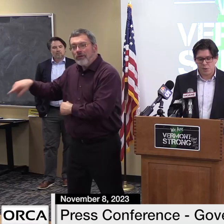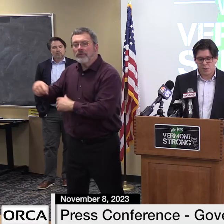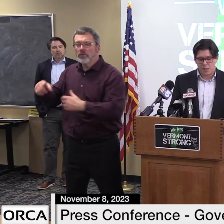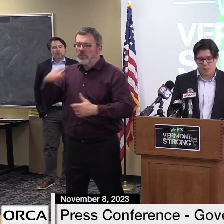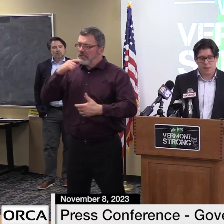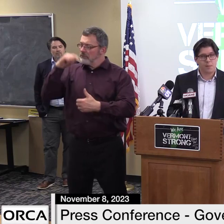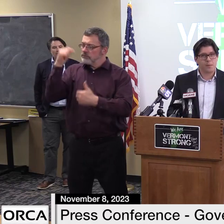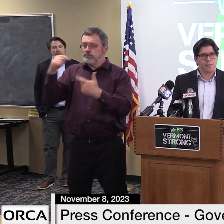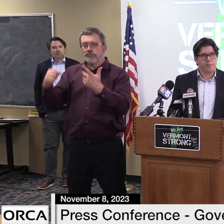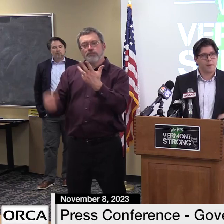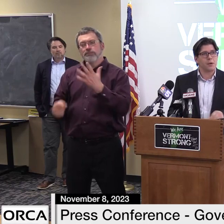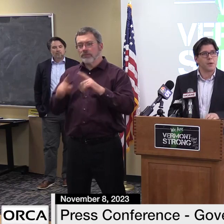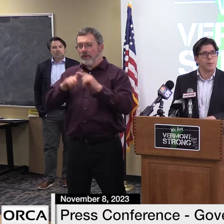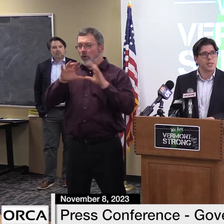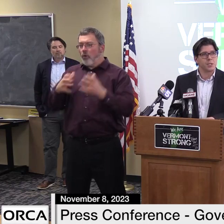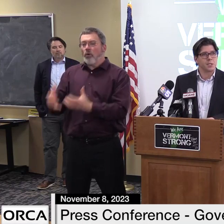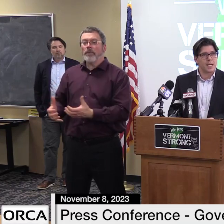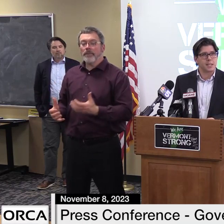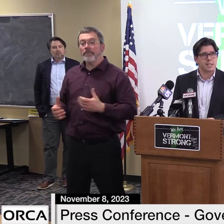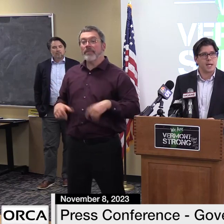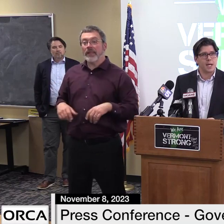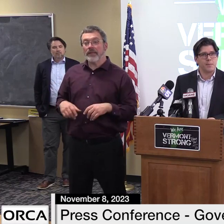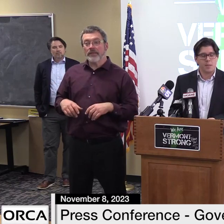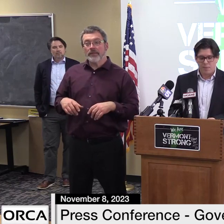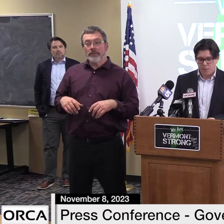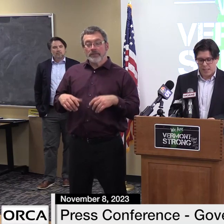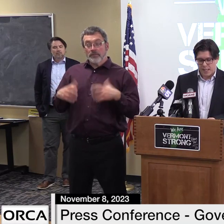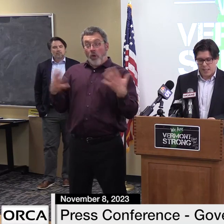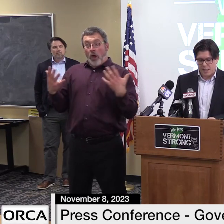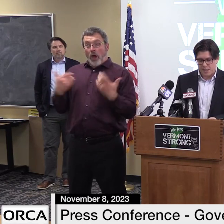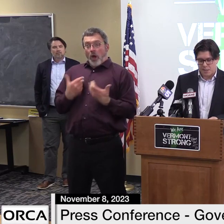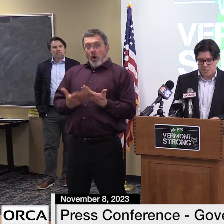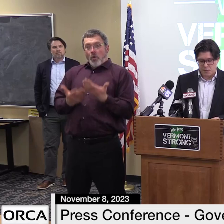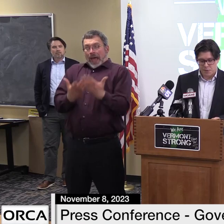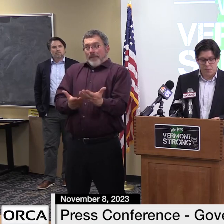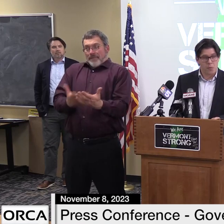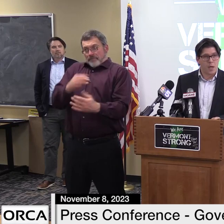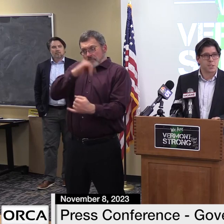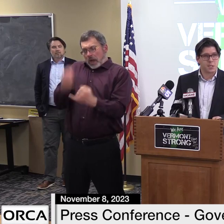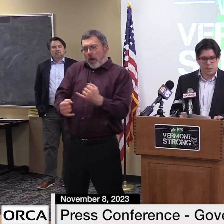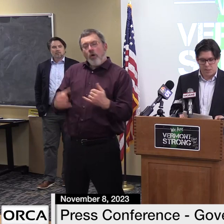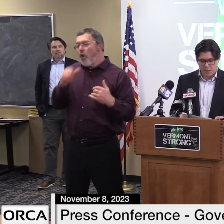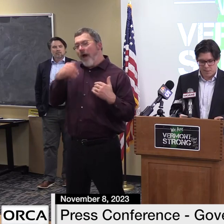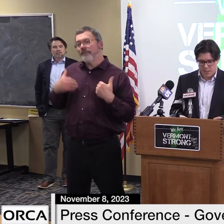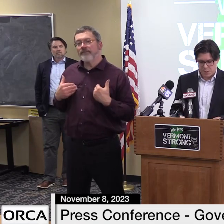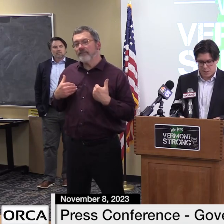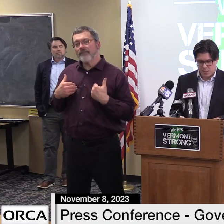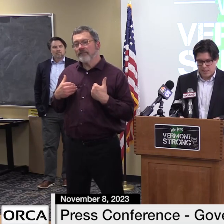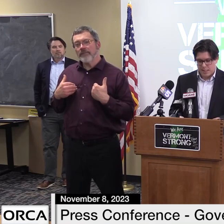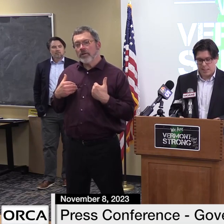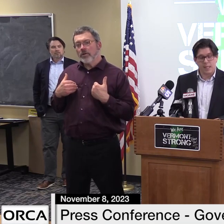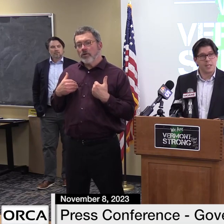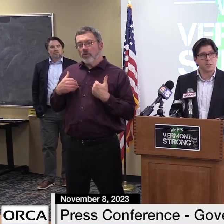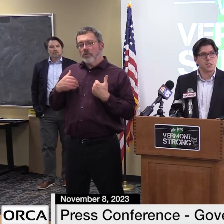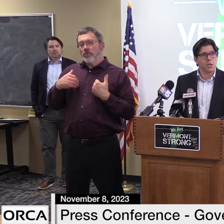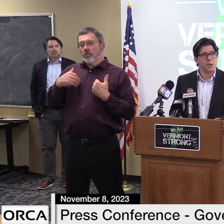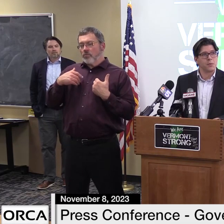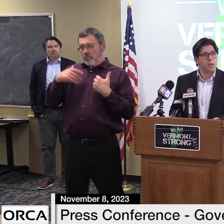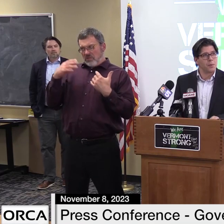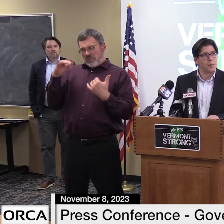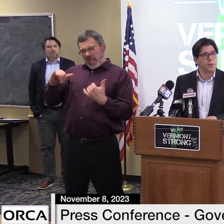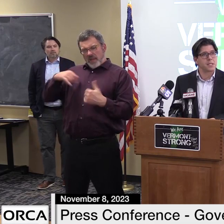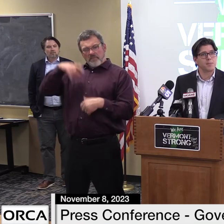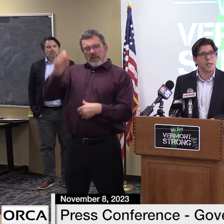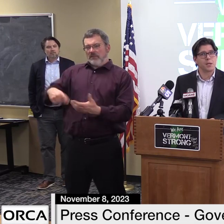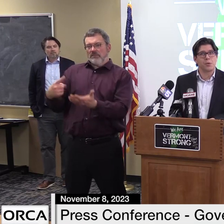have final recommendations at this time, but we can highlight areas in which we want to start the conversation. In land use and zoning,